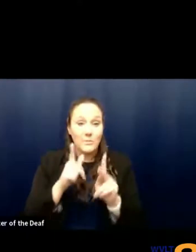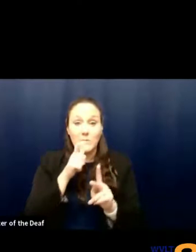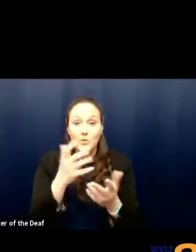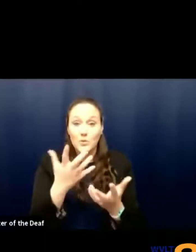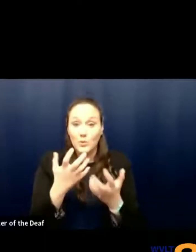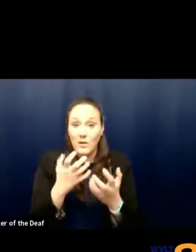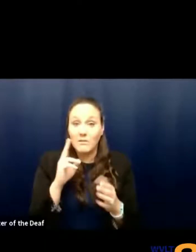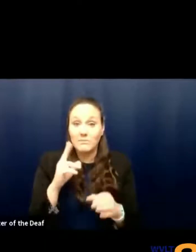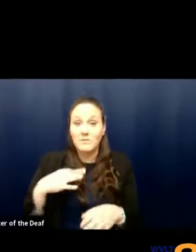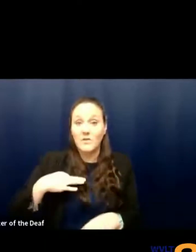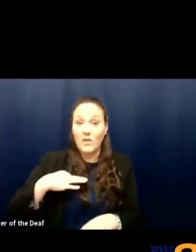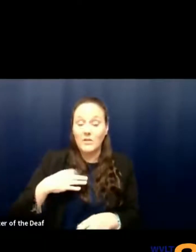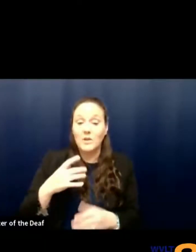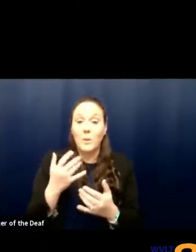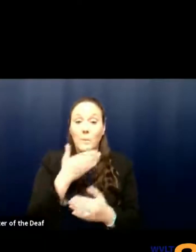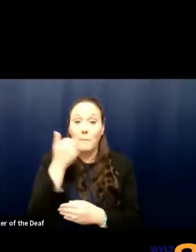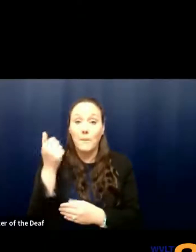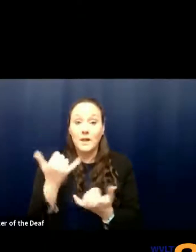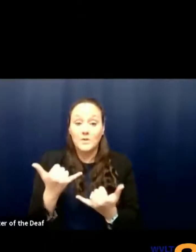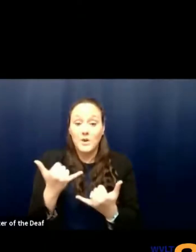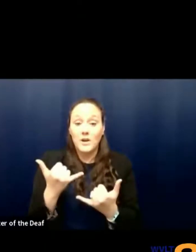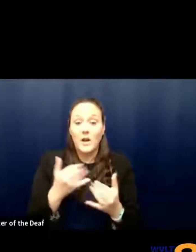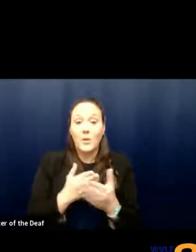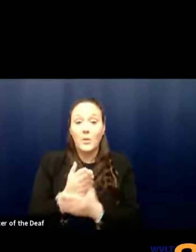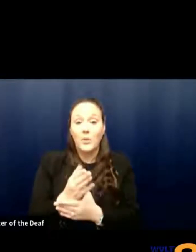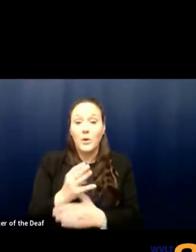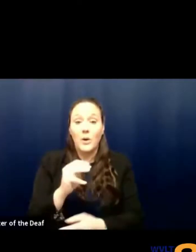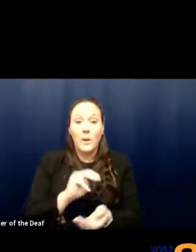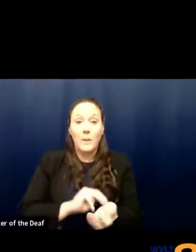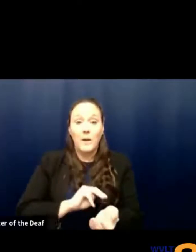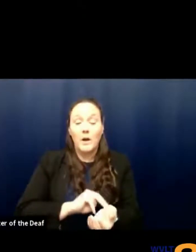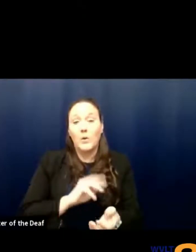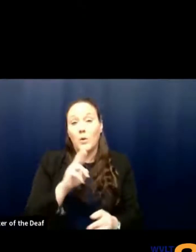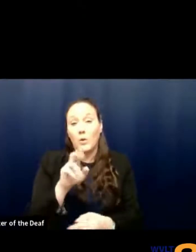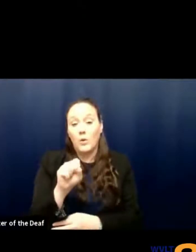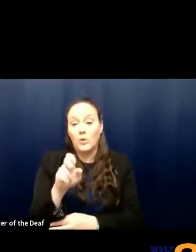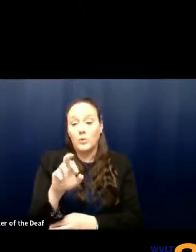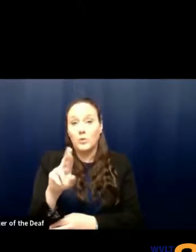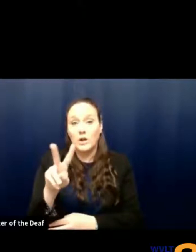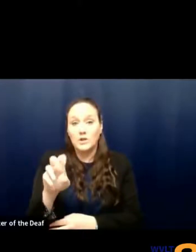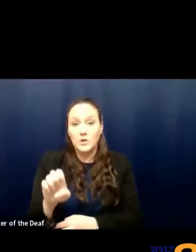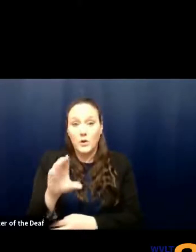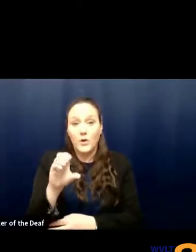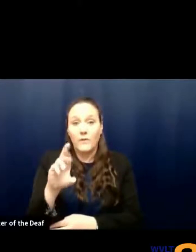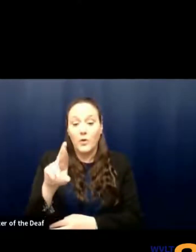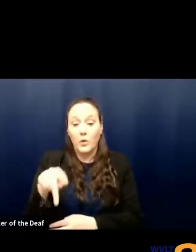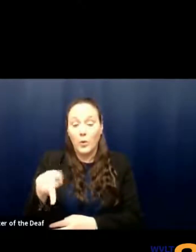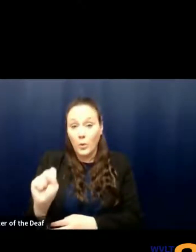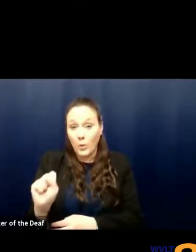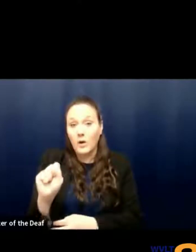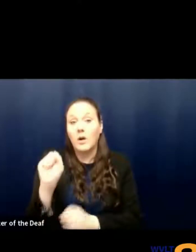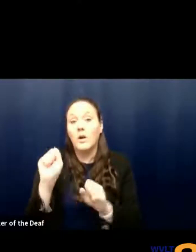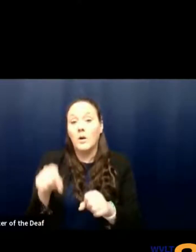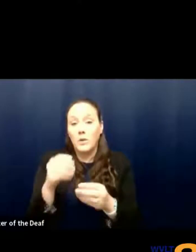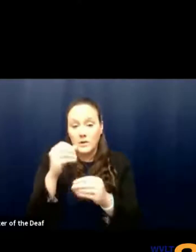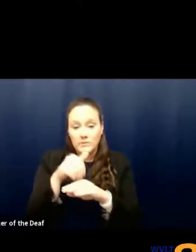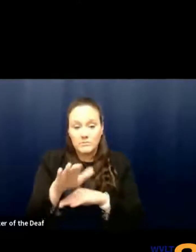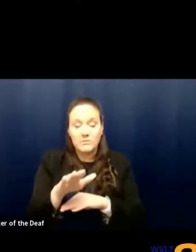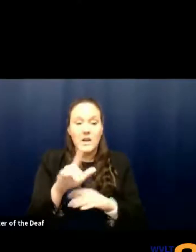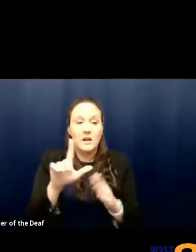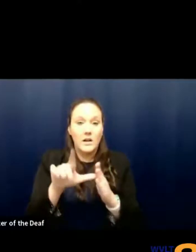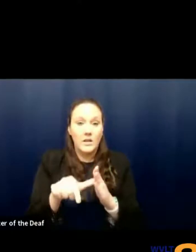right now is to volunteer through the Medical Reserve Corps, and we can get that out to our media partners later. There's a link to do that, and that